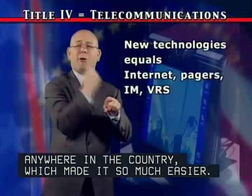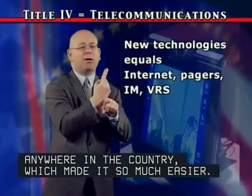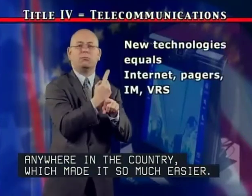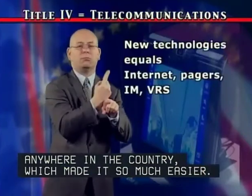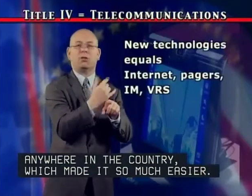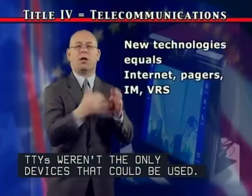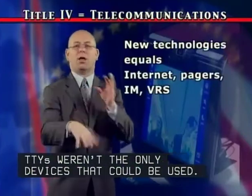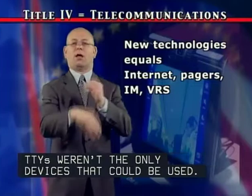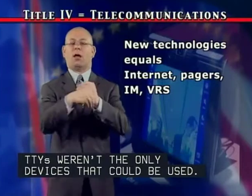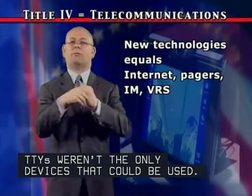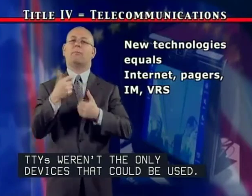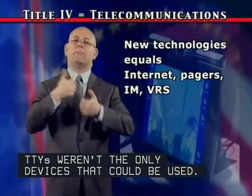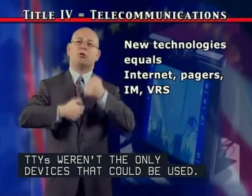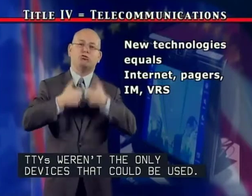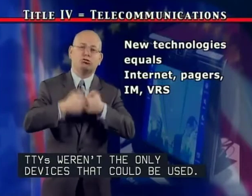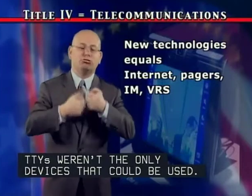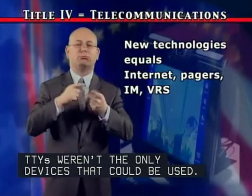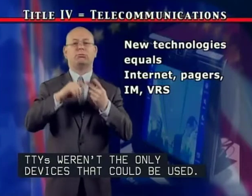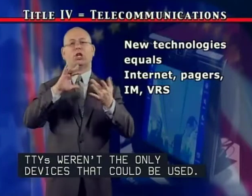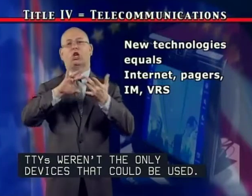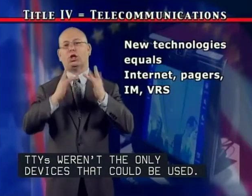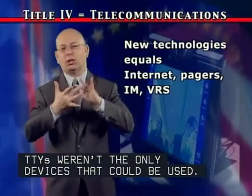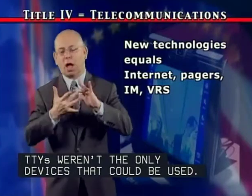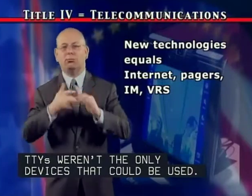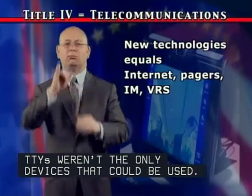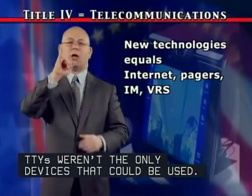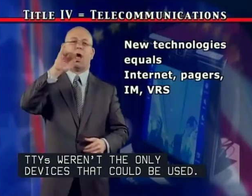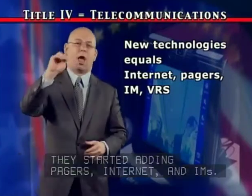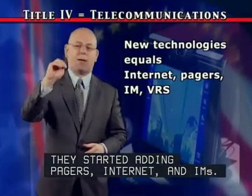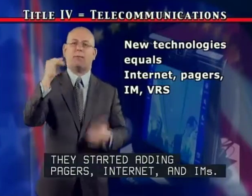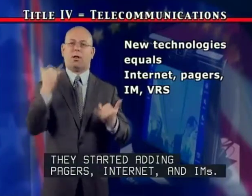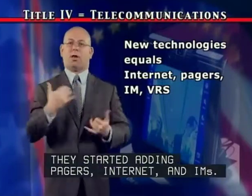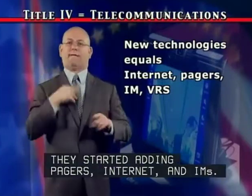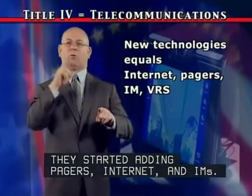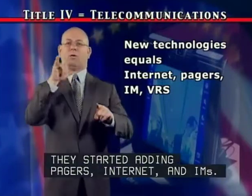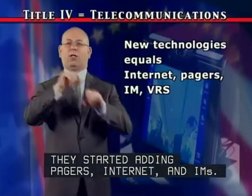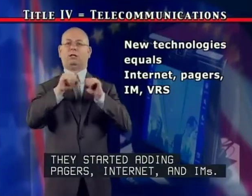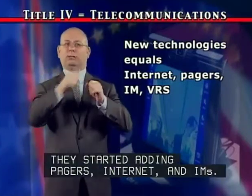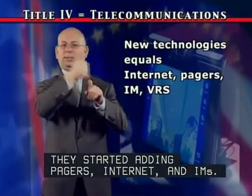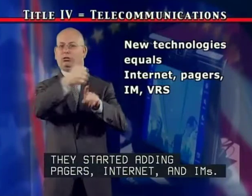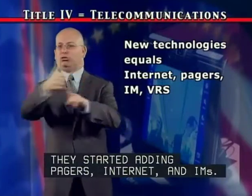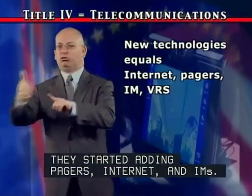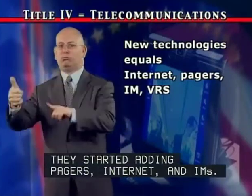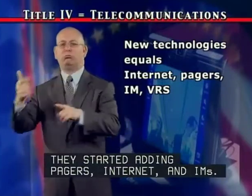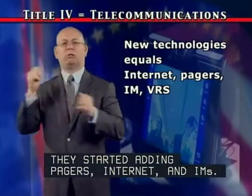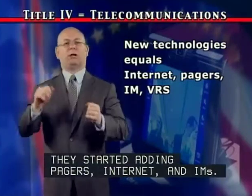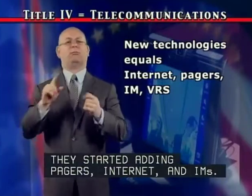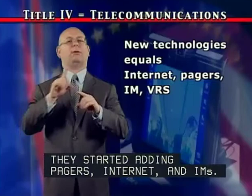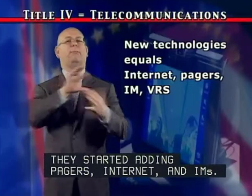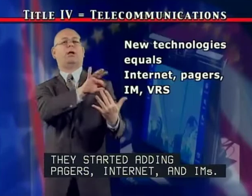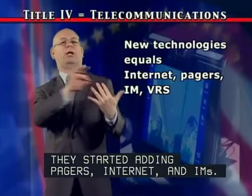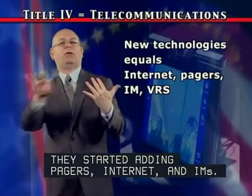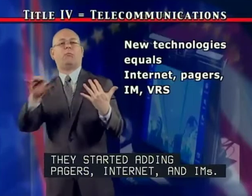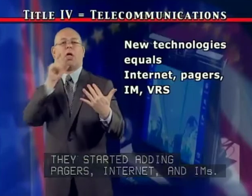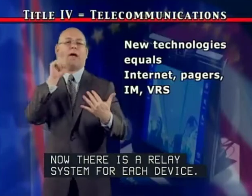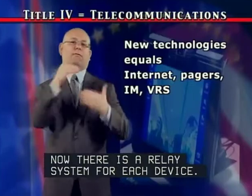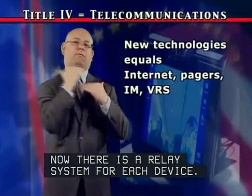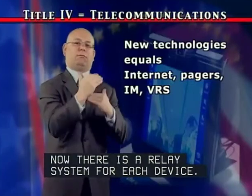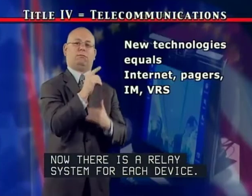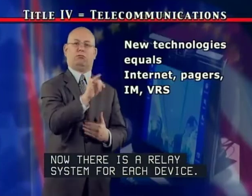easier. TTYs weren't the only devices that could be used. They started adding pagers, internet, and IMs. Now there is a